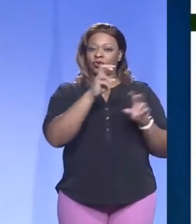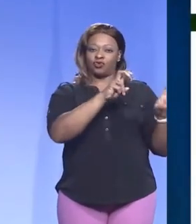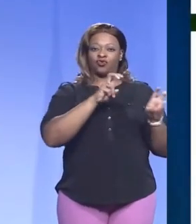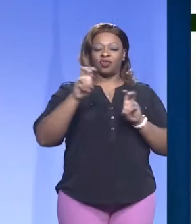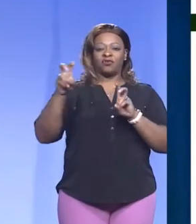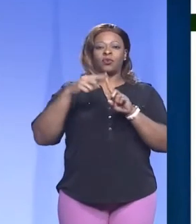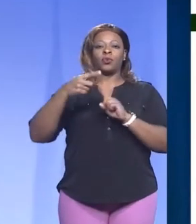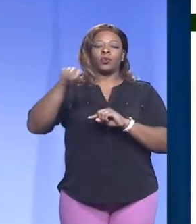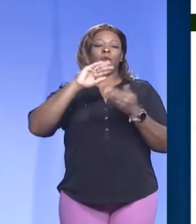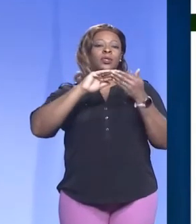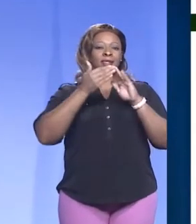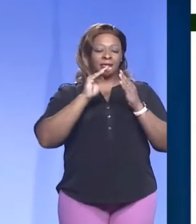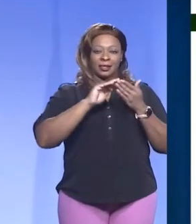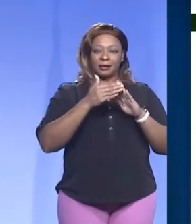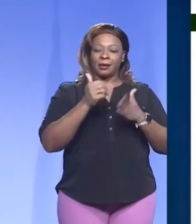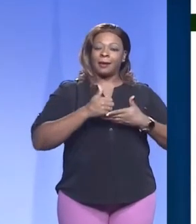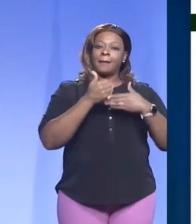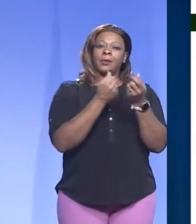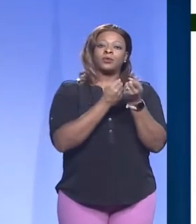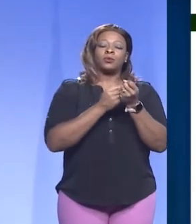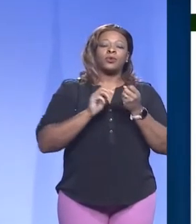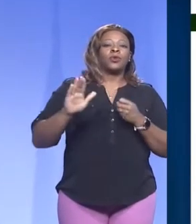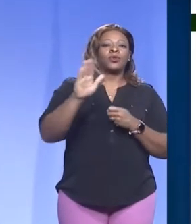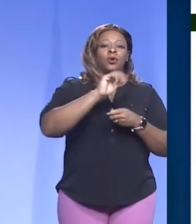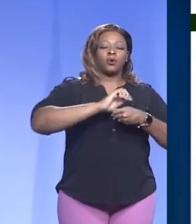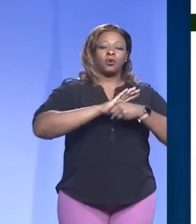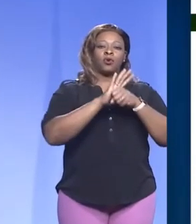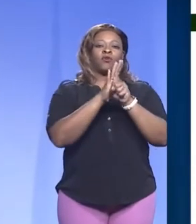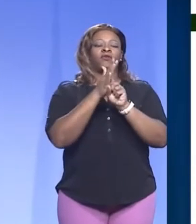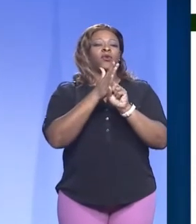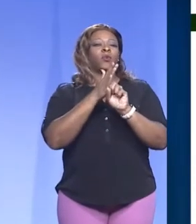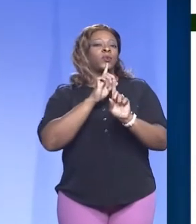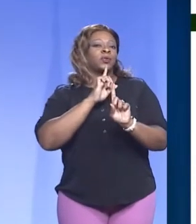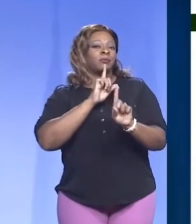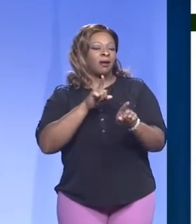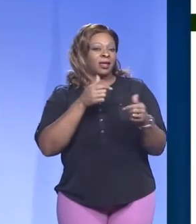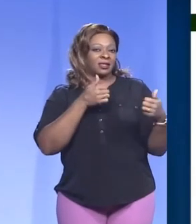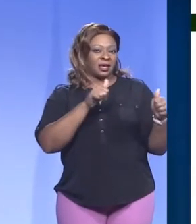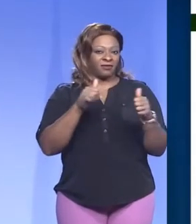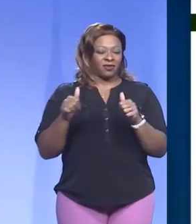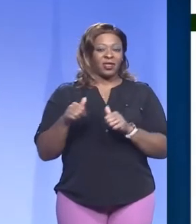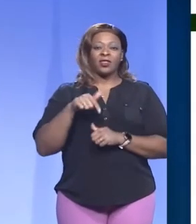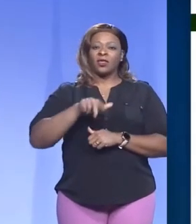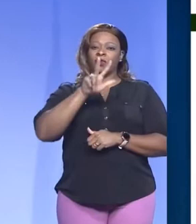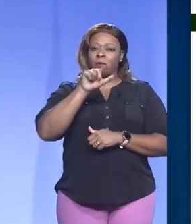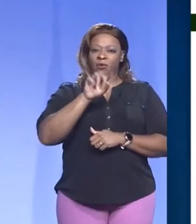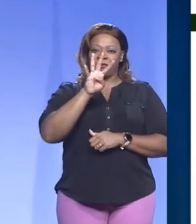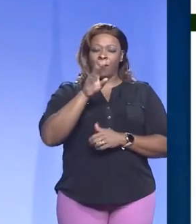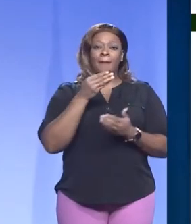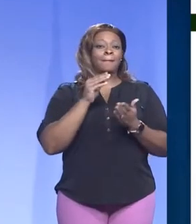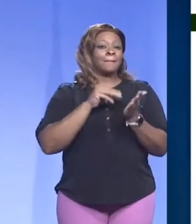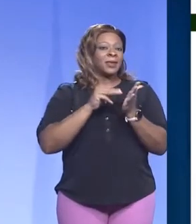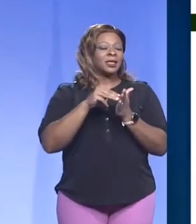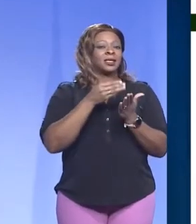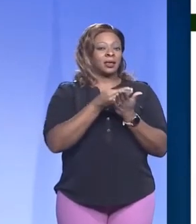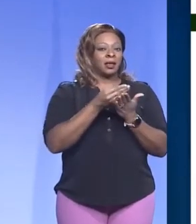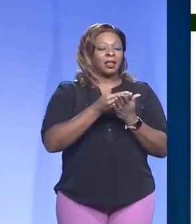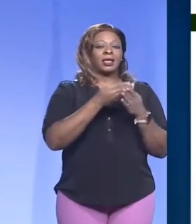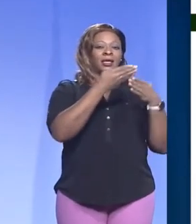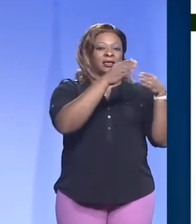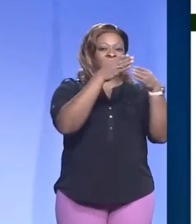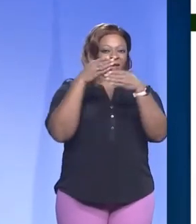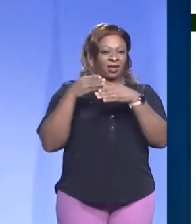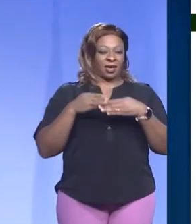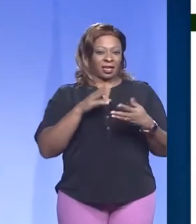suburban cities to help support their COVID response efforts. This $3.4 million will be divided